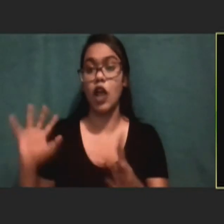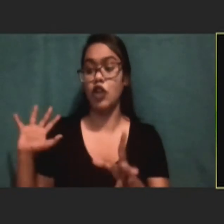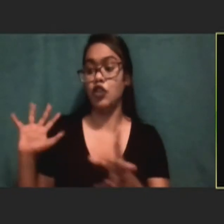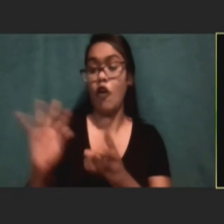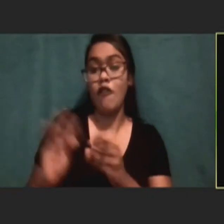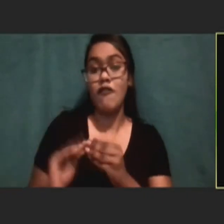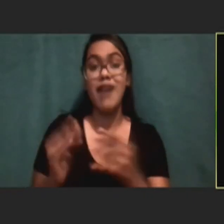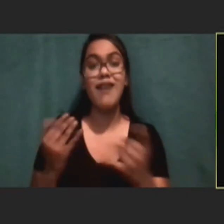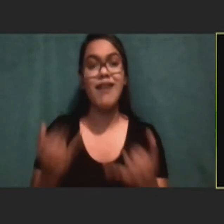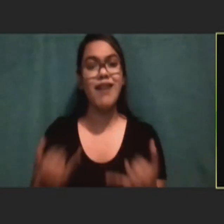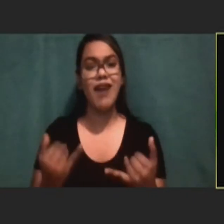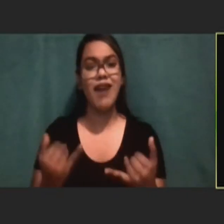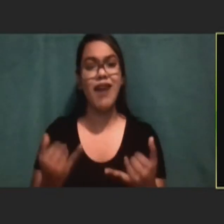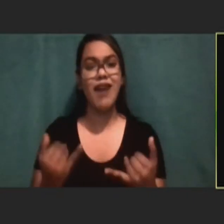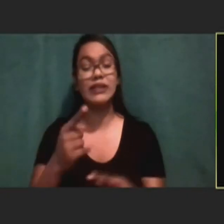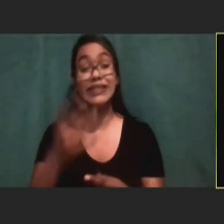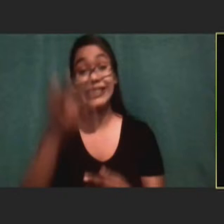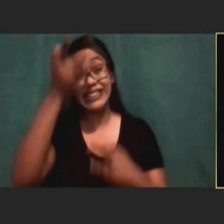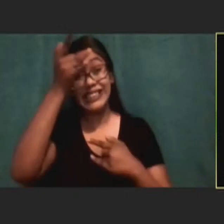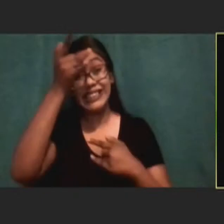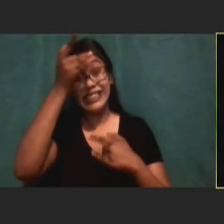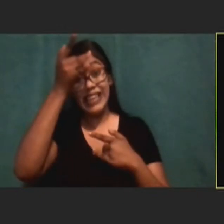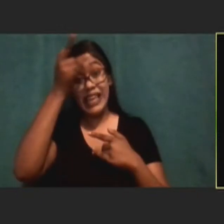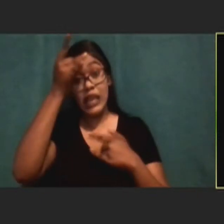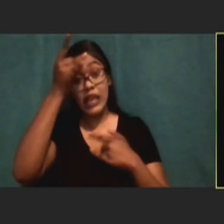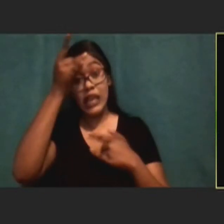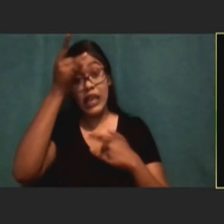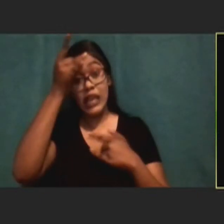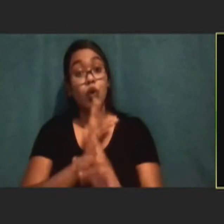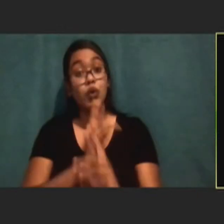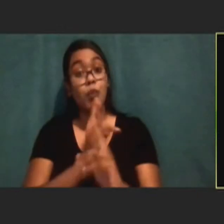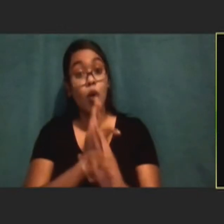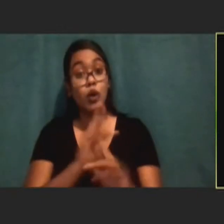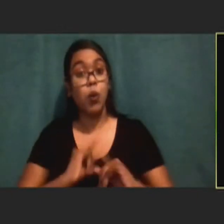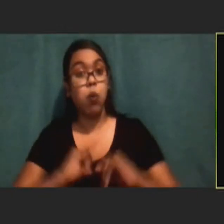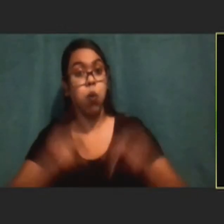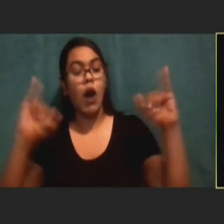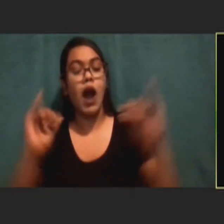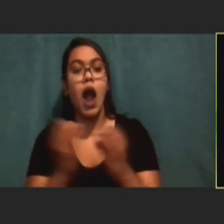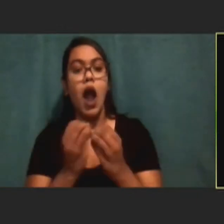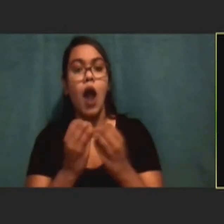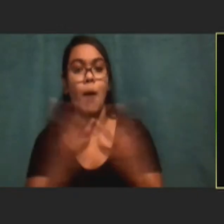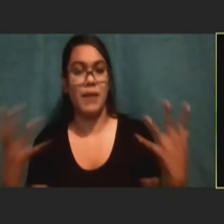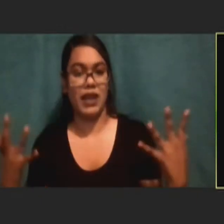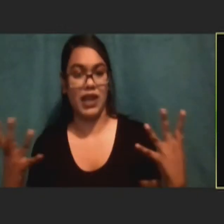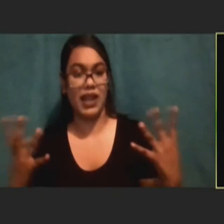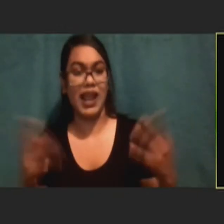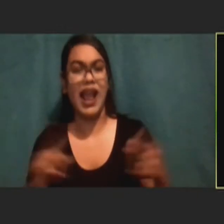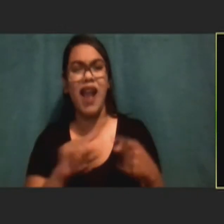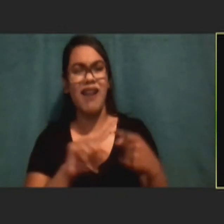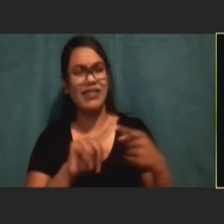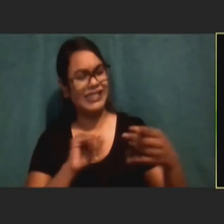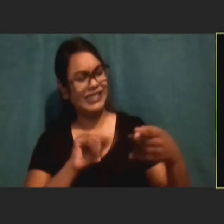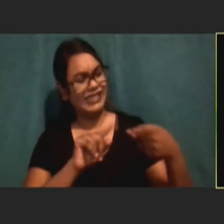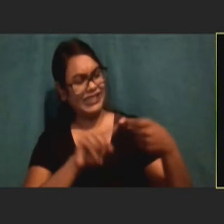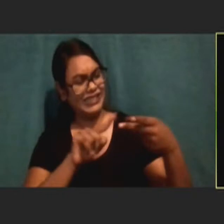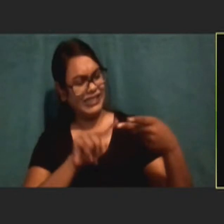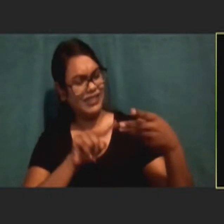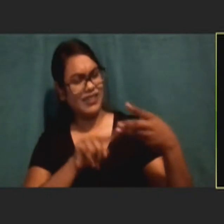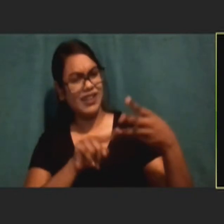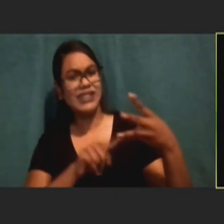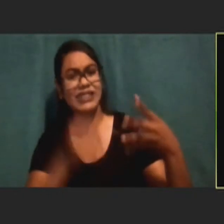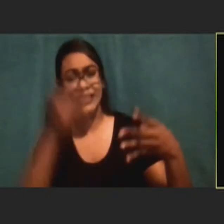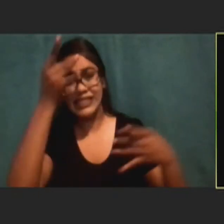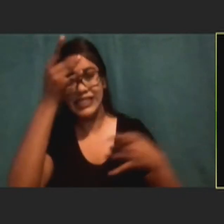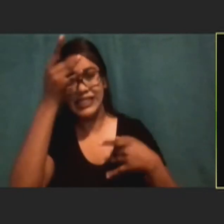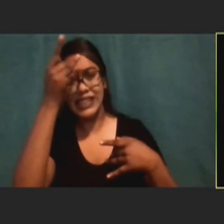most common clinical symptoms reported on this variant? And these symptoms, are they severe or less as